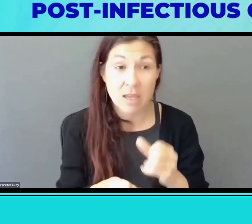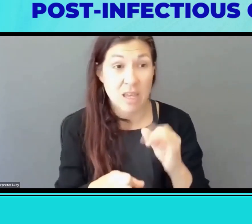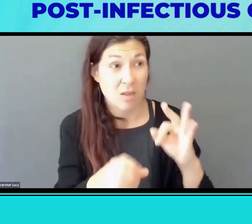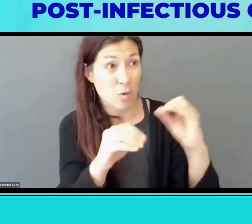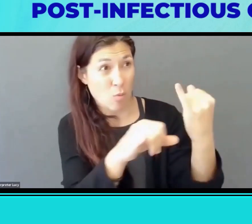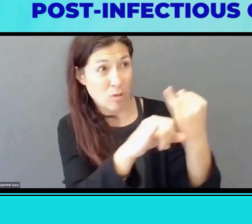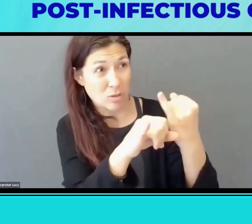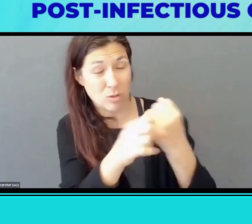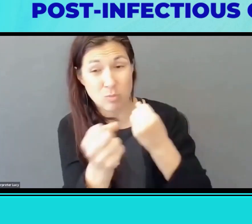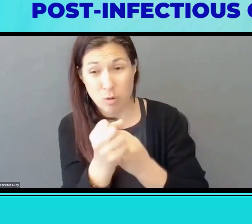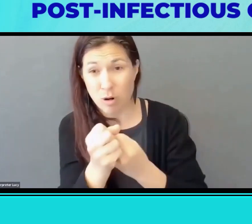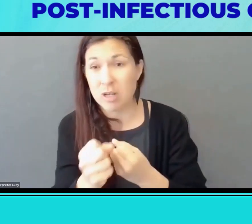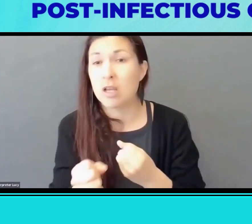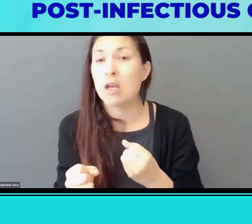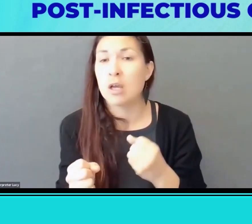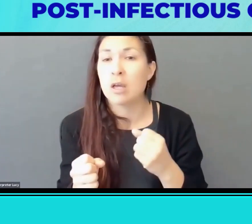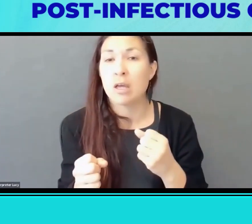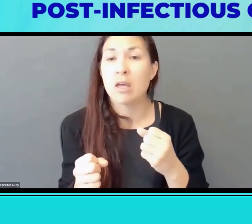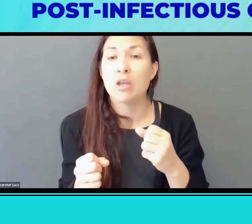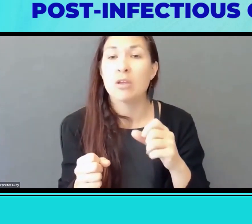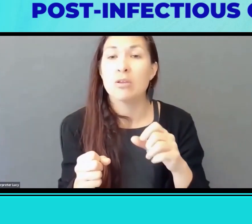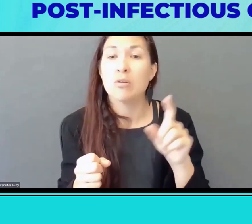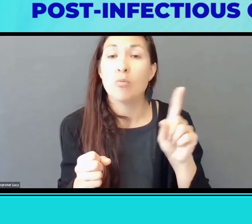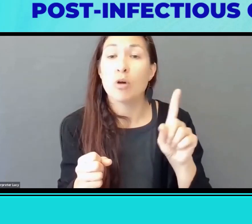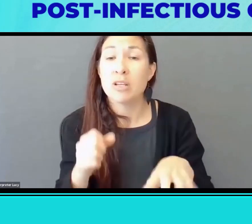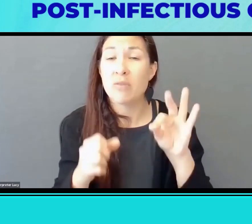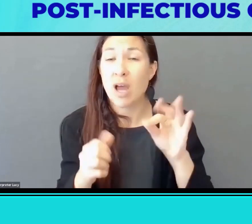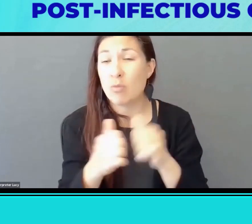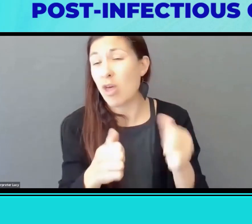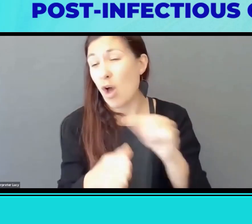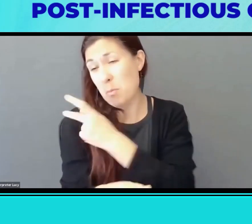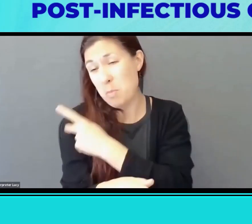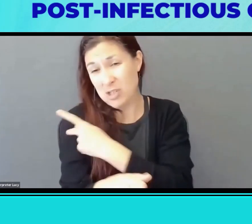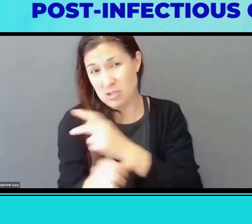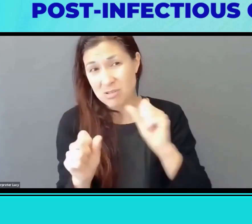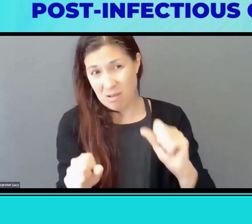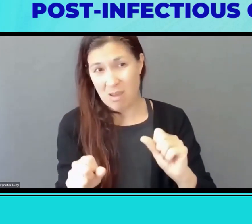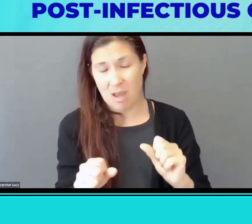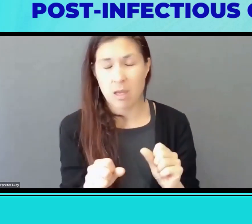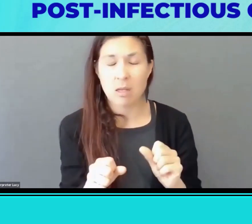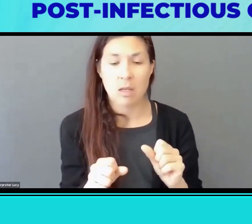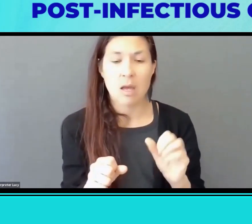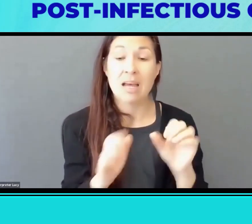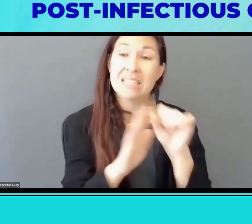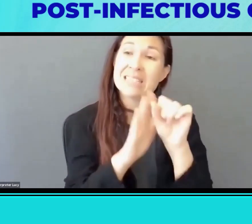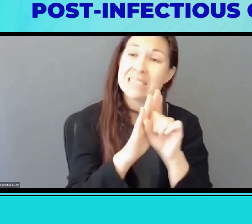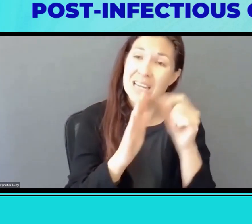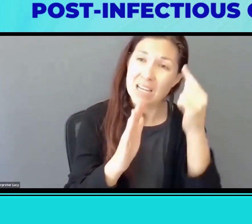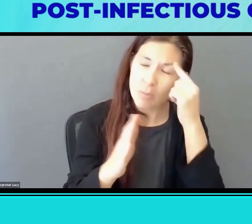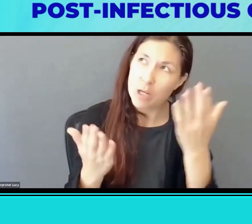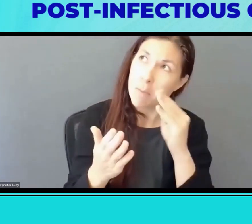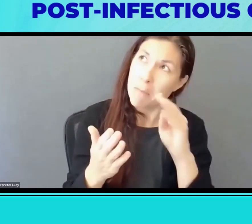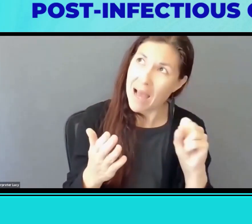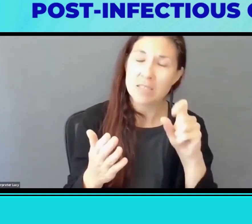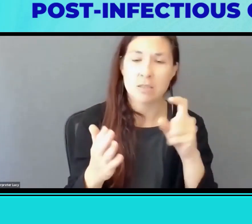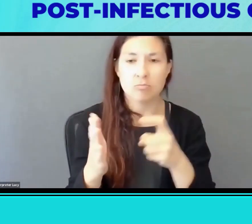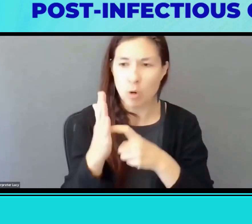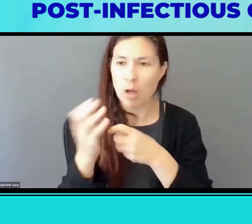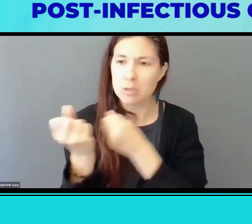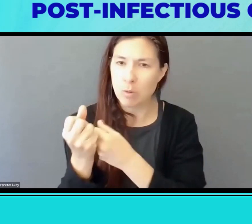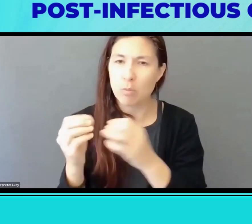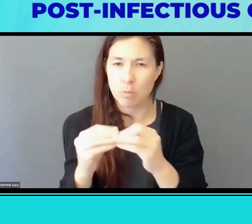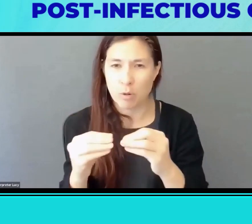start families, reach career milestones, and travel the world while I've mostly been confined to a single room. Even without a clear trigger, it's possible infection